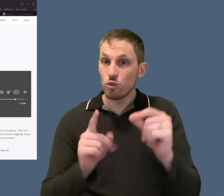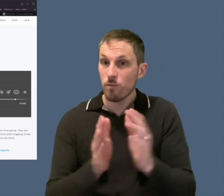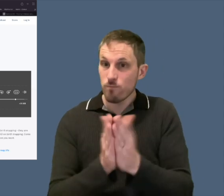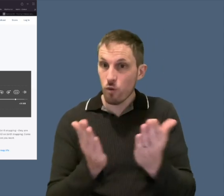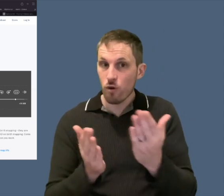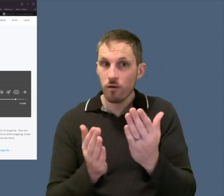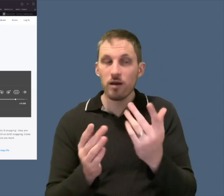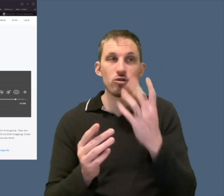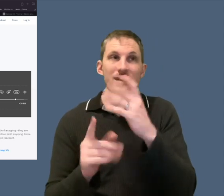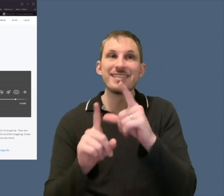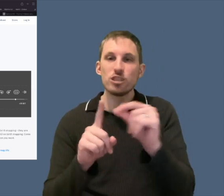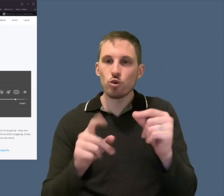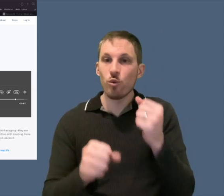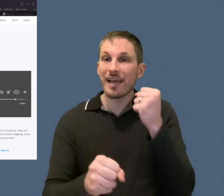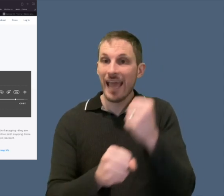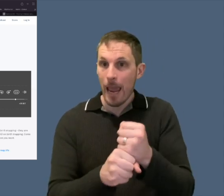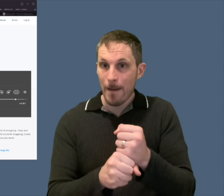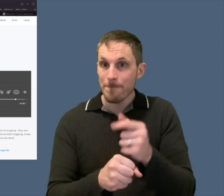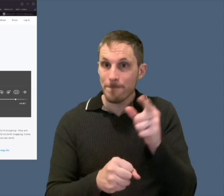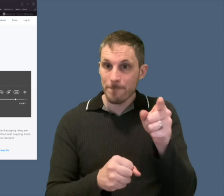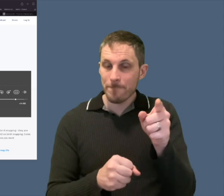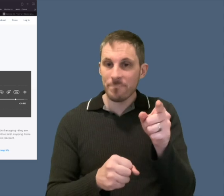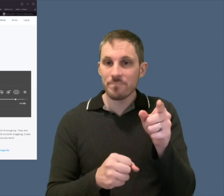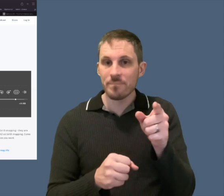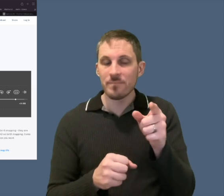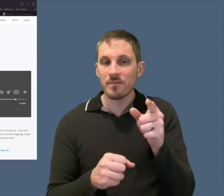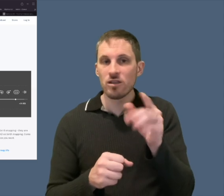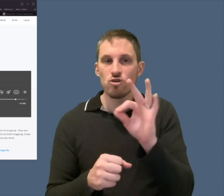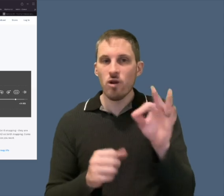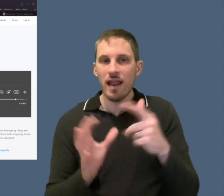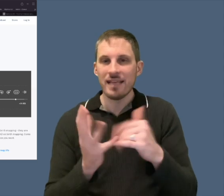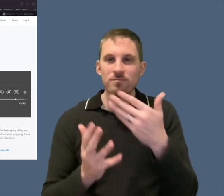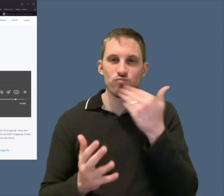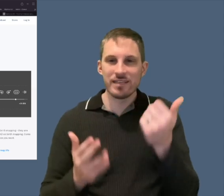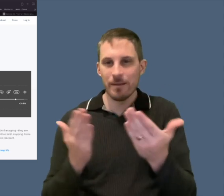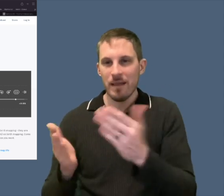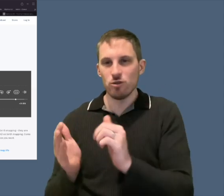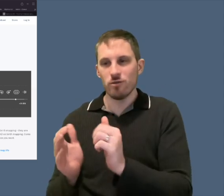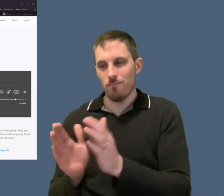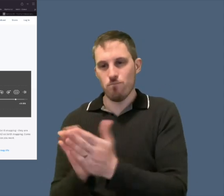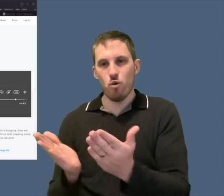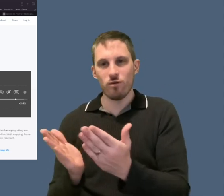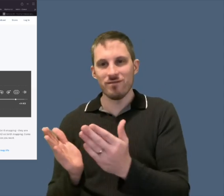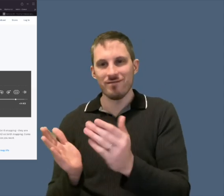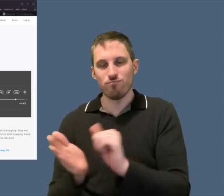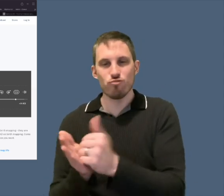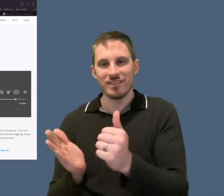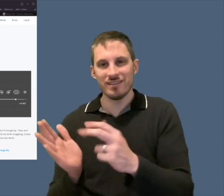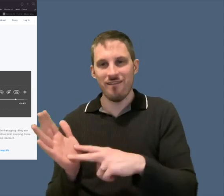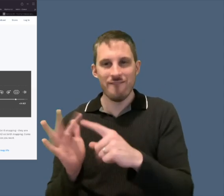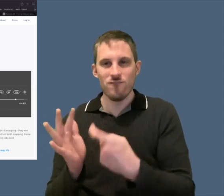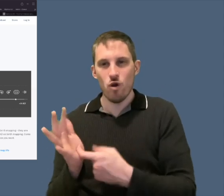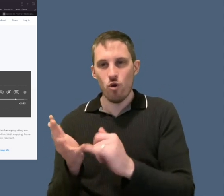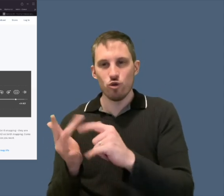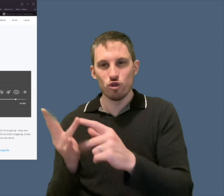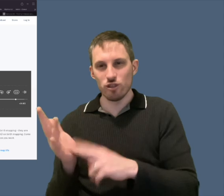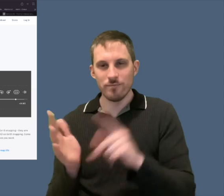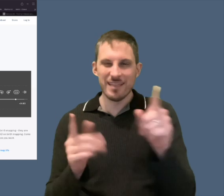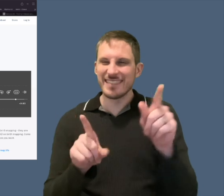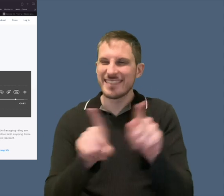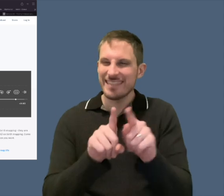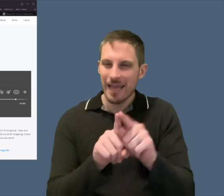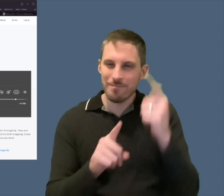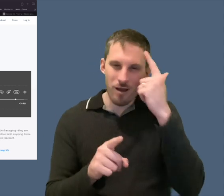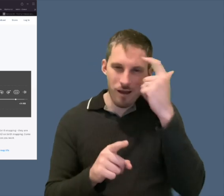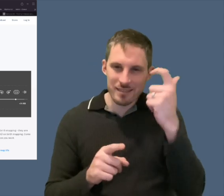the game, which isn't as pretty as the print version of the game, but it has the same concept. And it will give